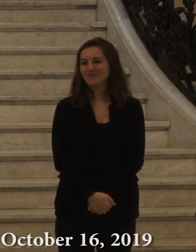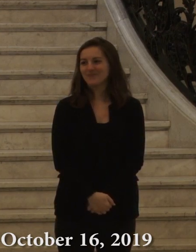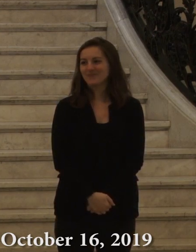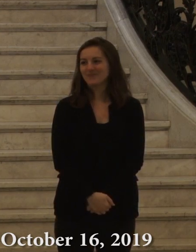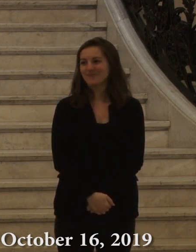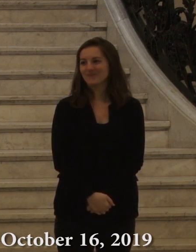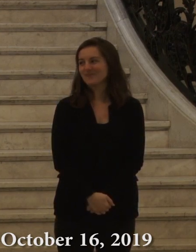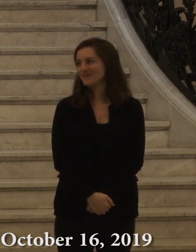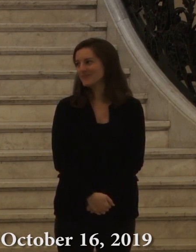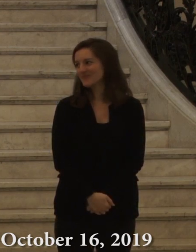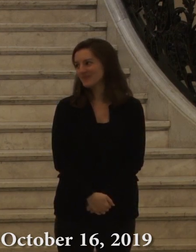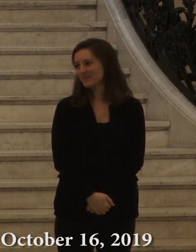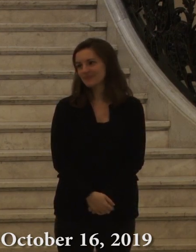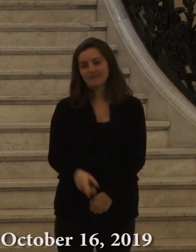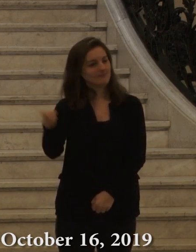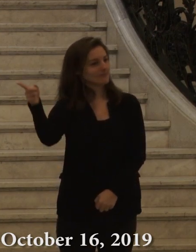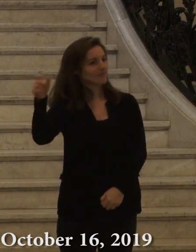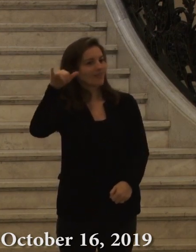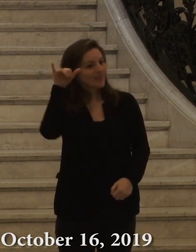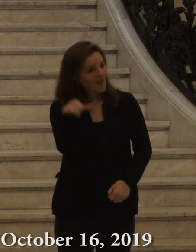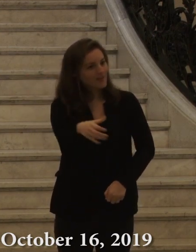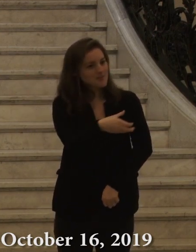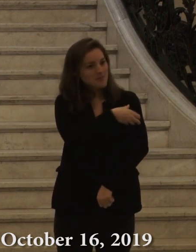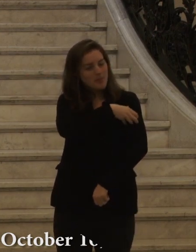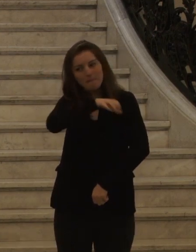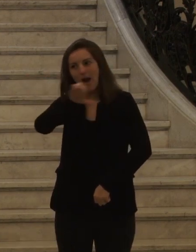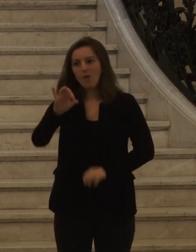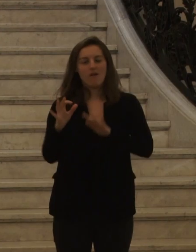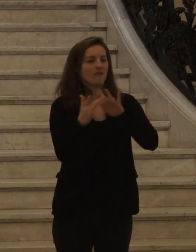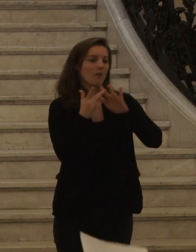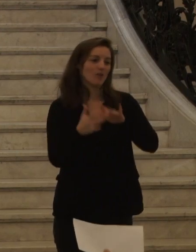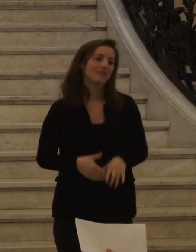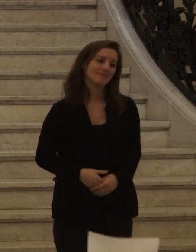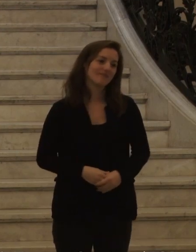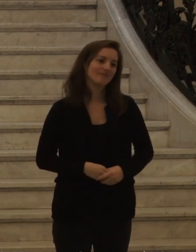So folks, that is the power of networking.